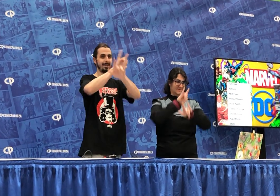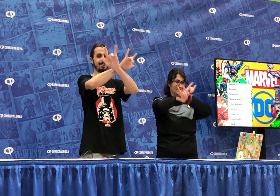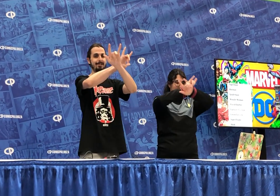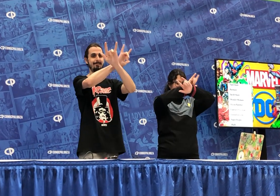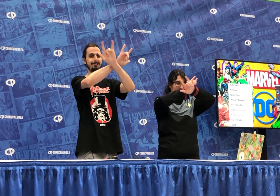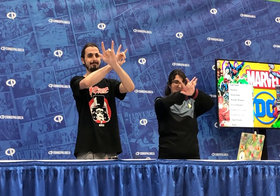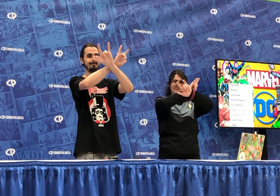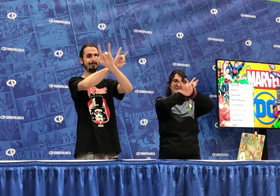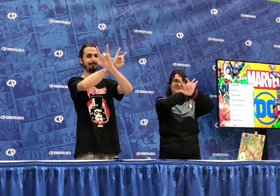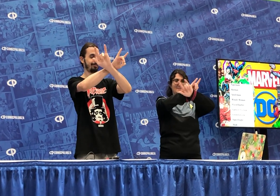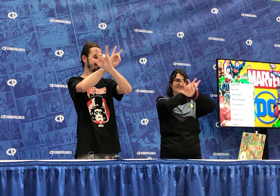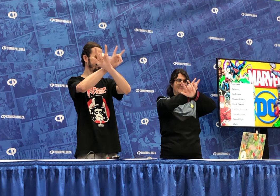Super Duffy.